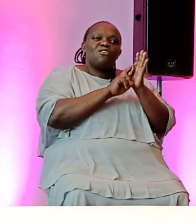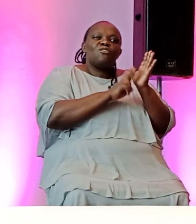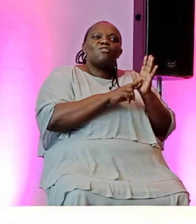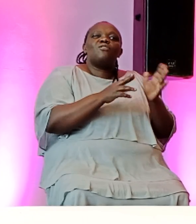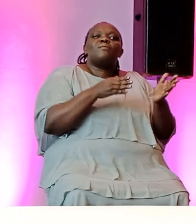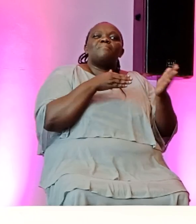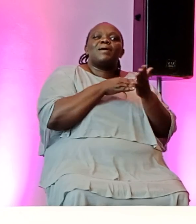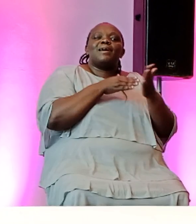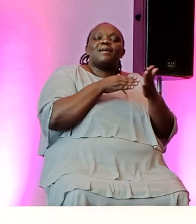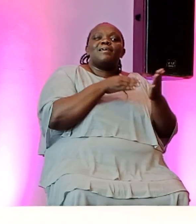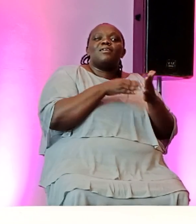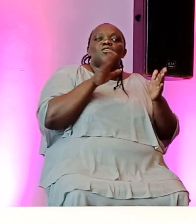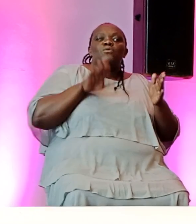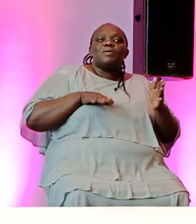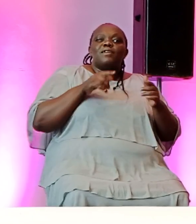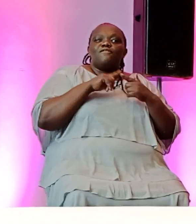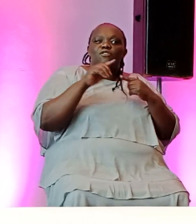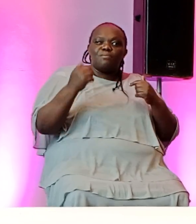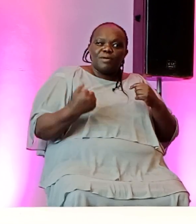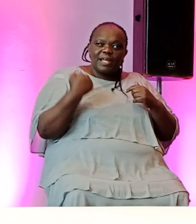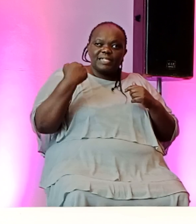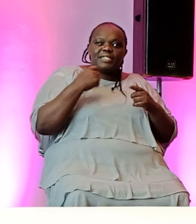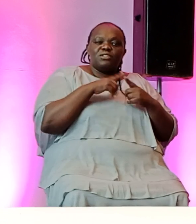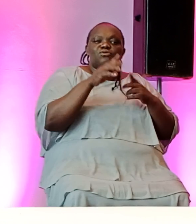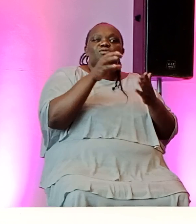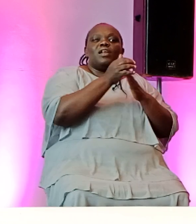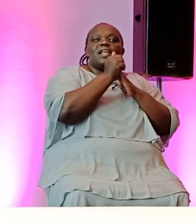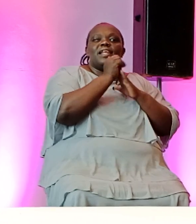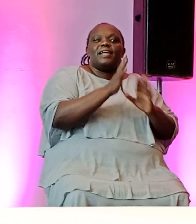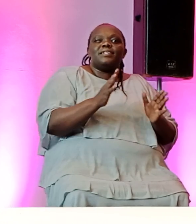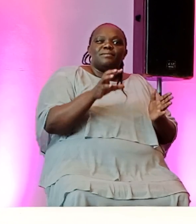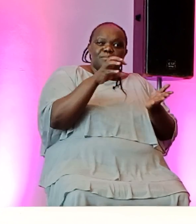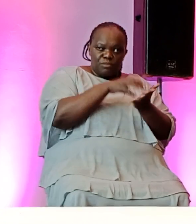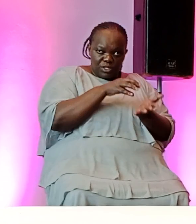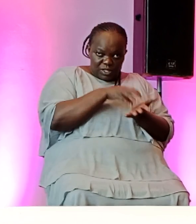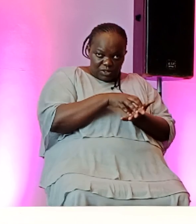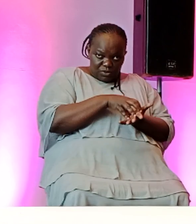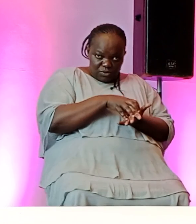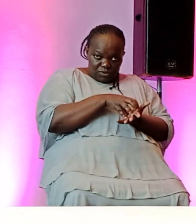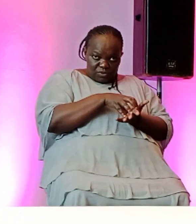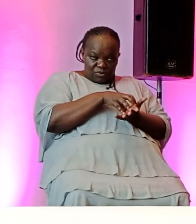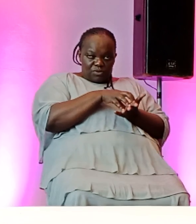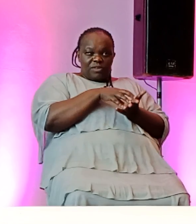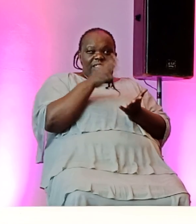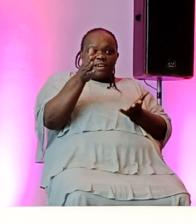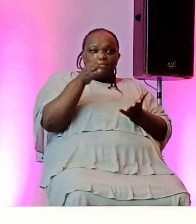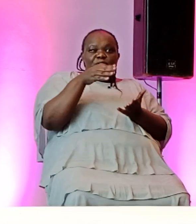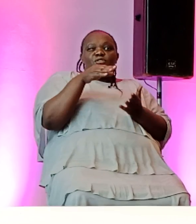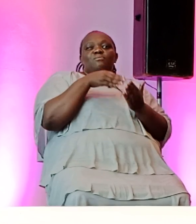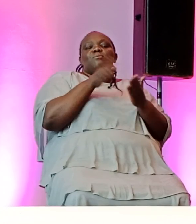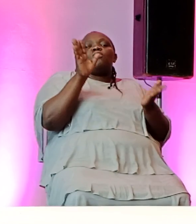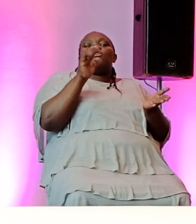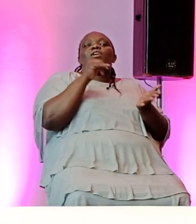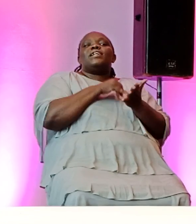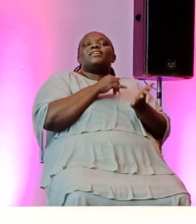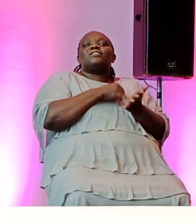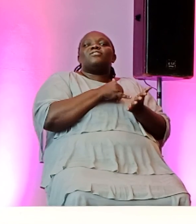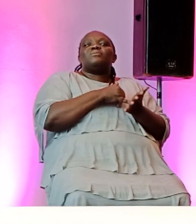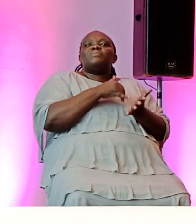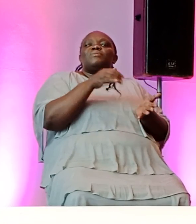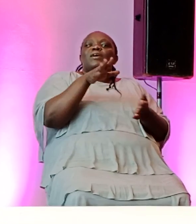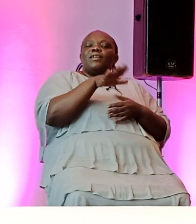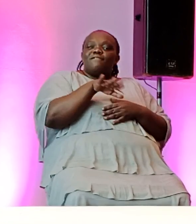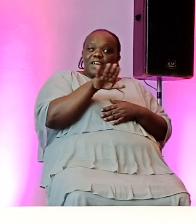barriers preventing women from rising to leadership positions. Therefore, creating a more inclusive